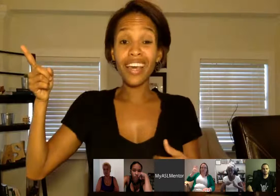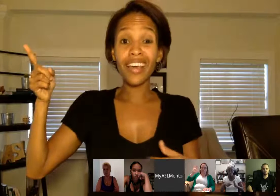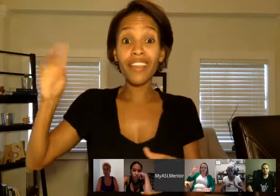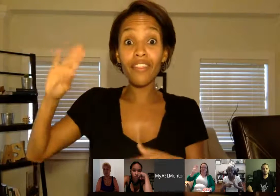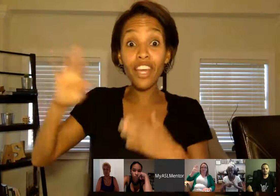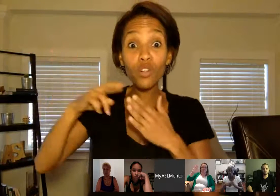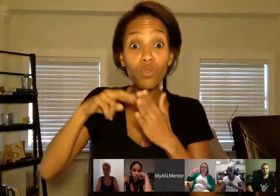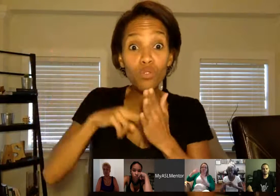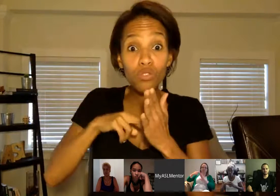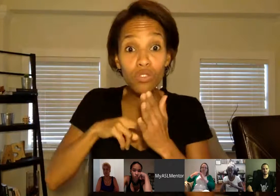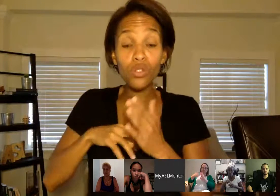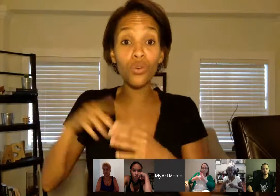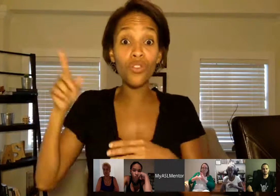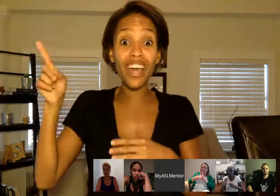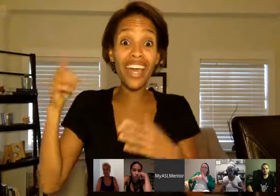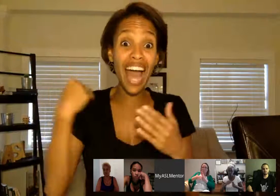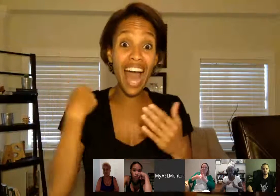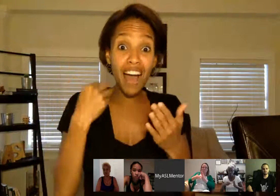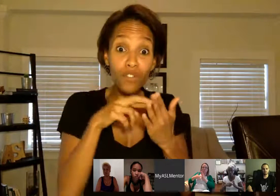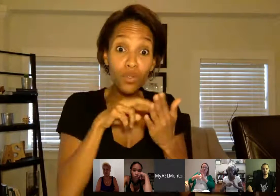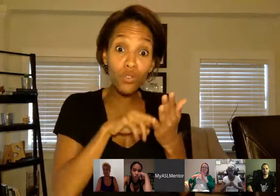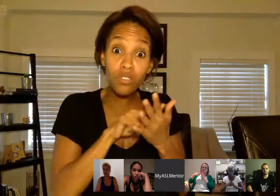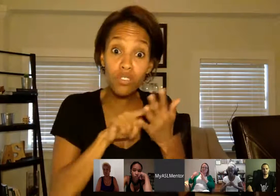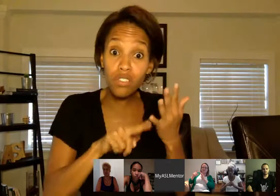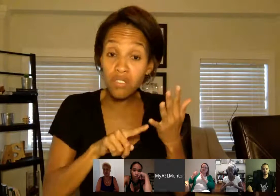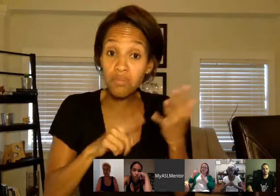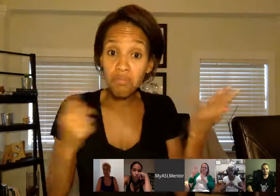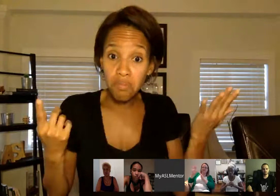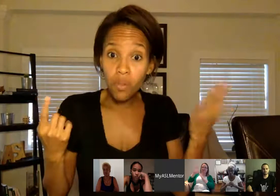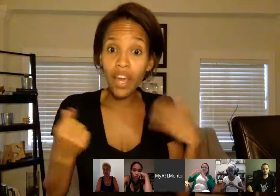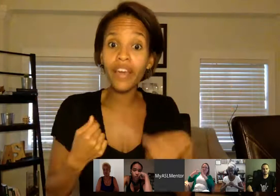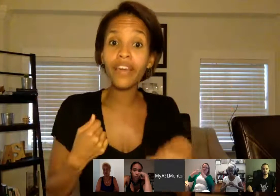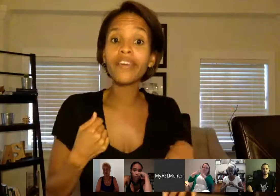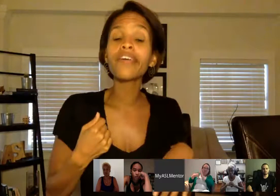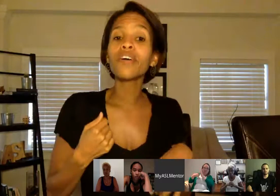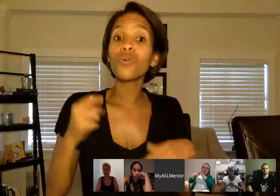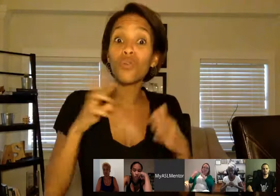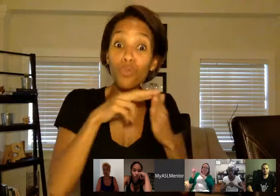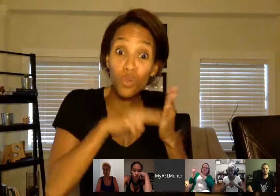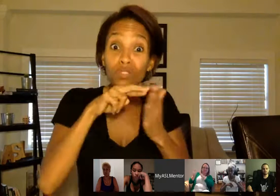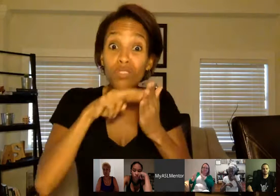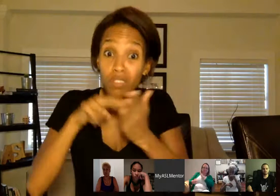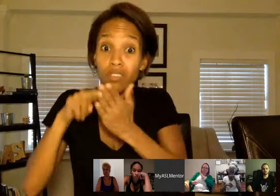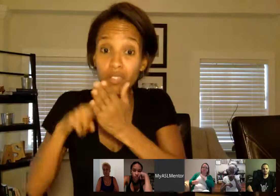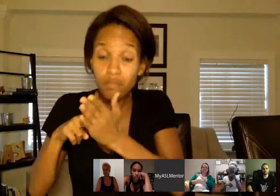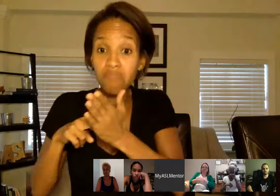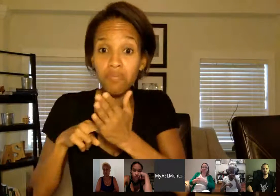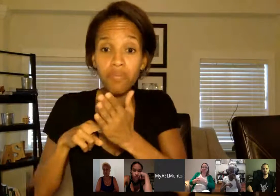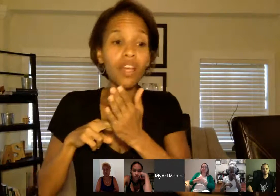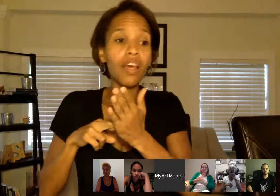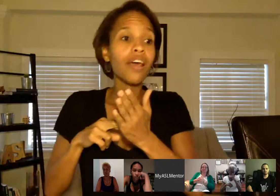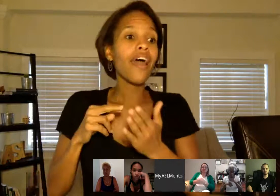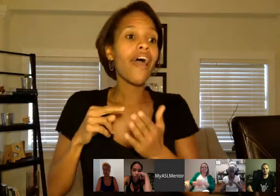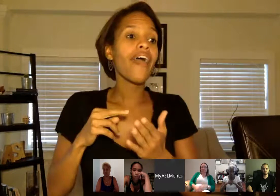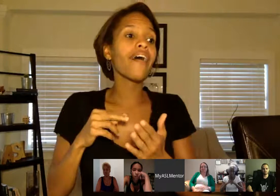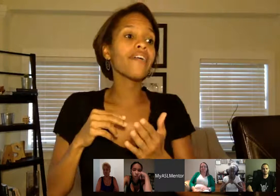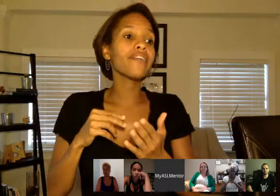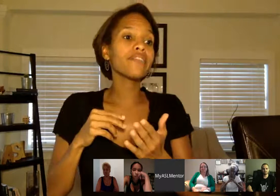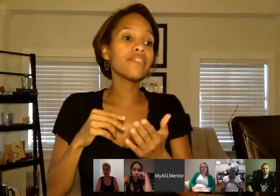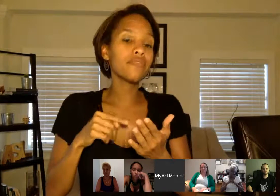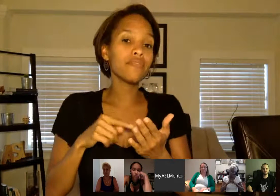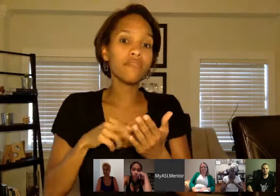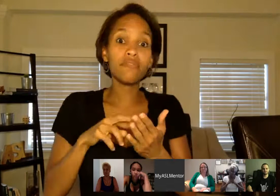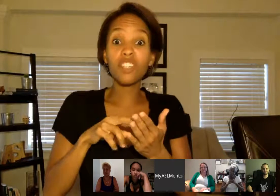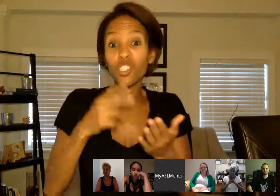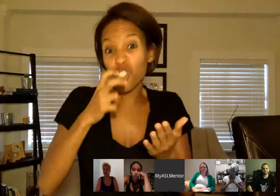could say their rules, or they have rules, okay, or rules.